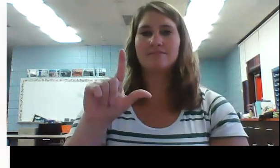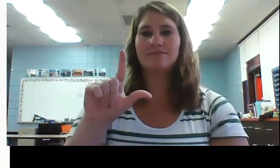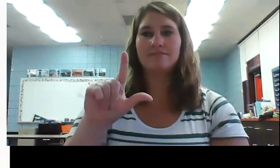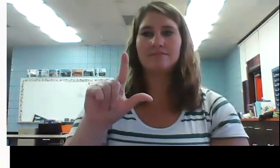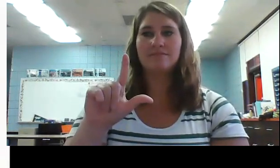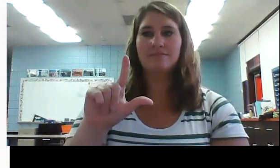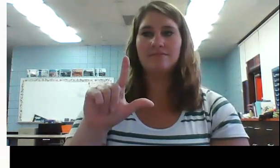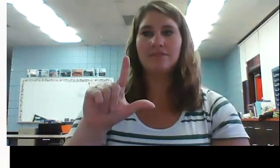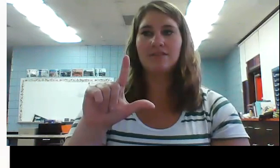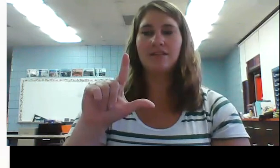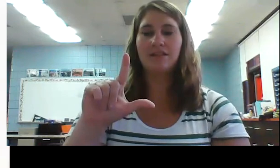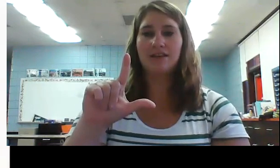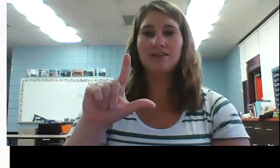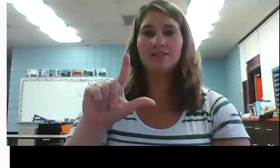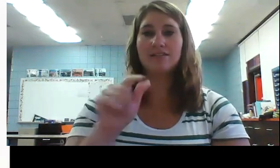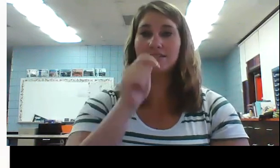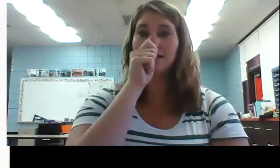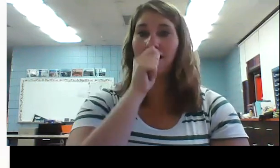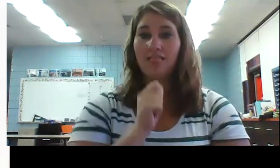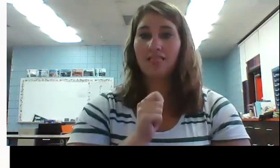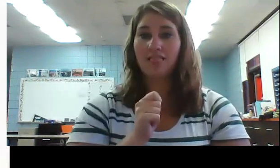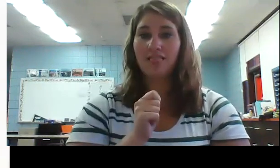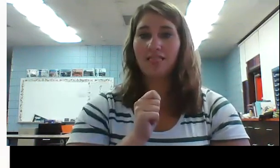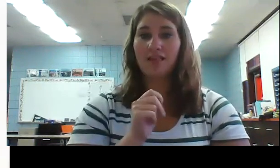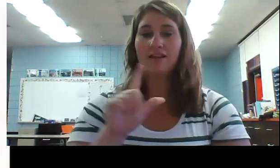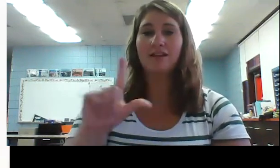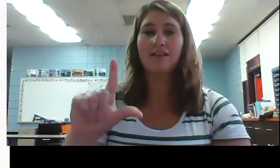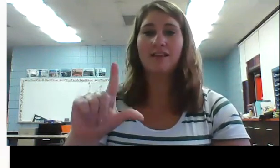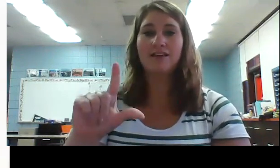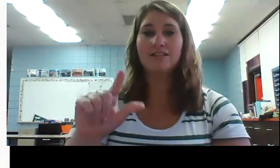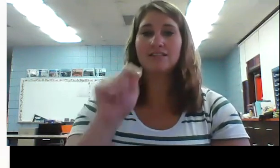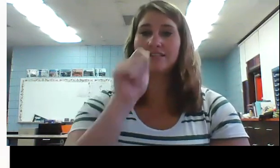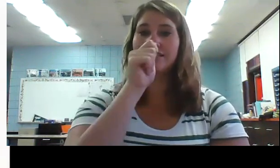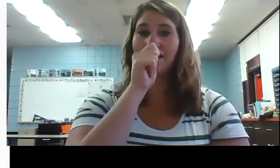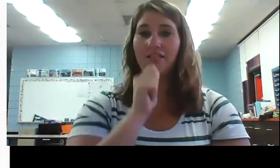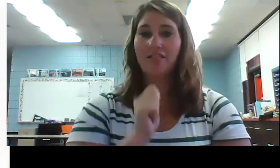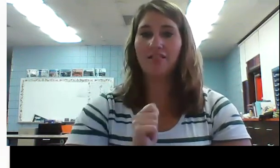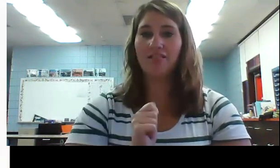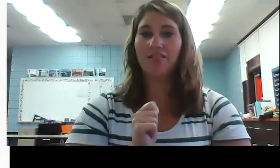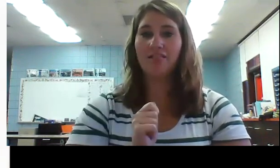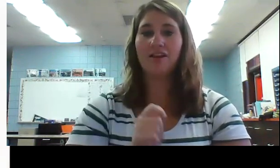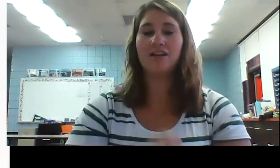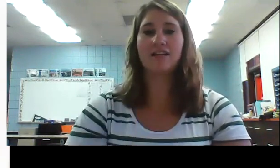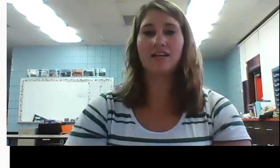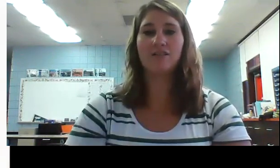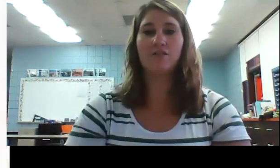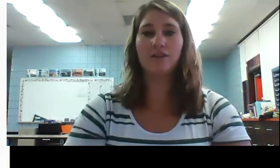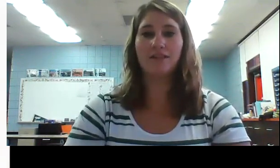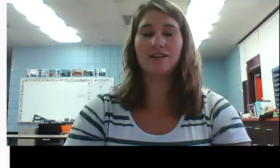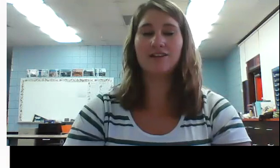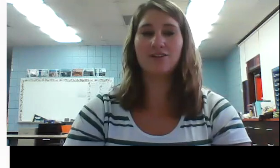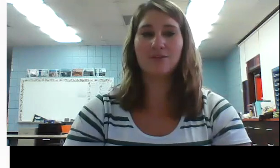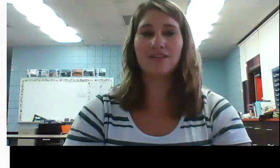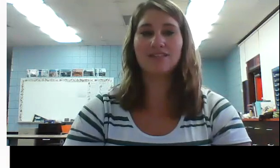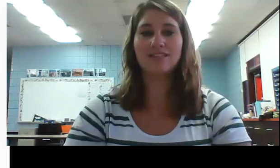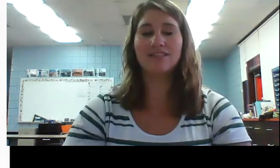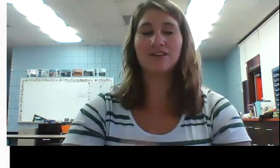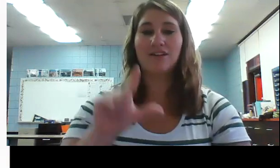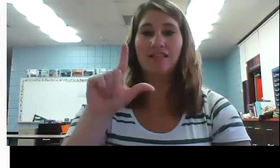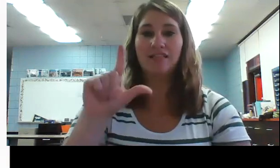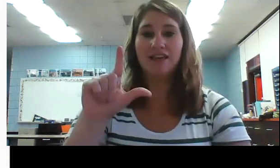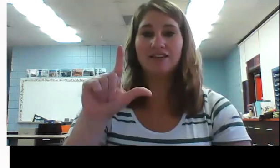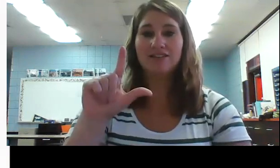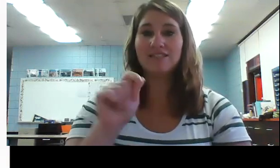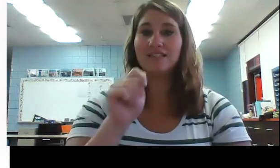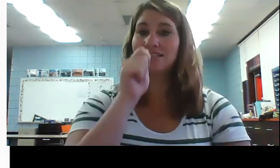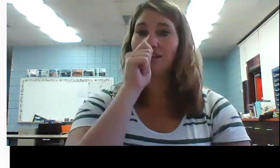L. The L says, the L says, every letter makes a